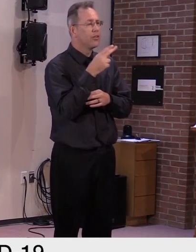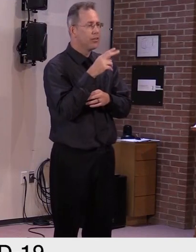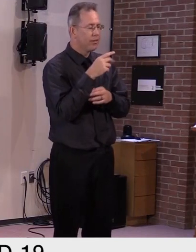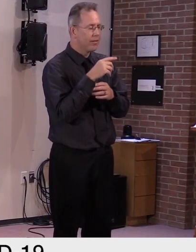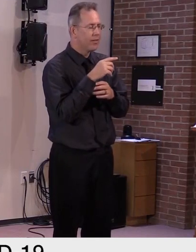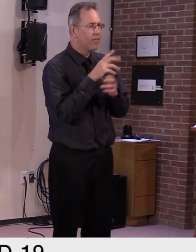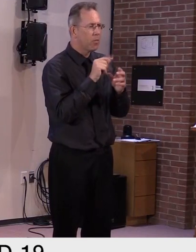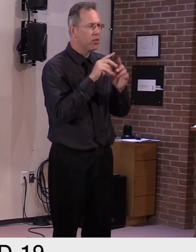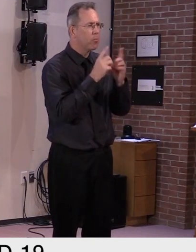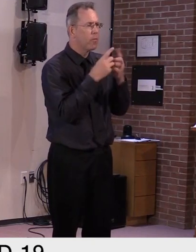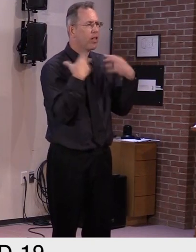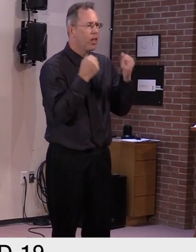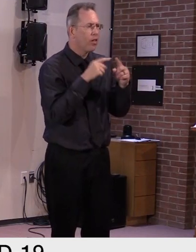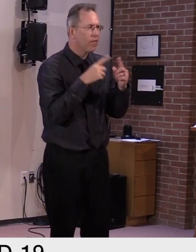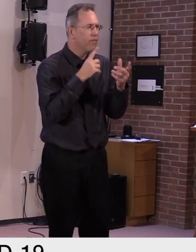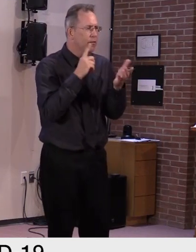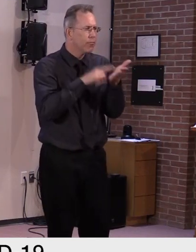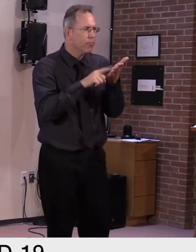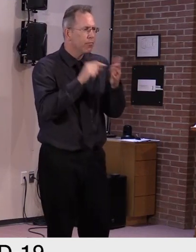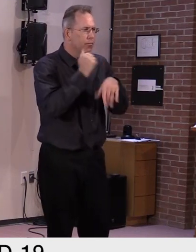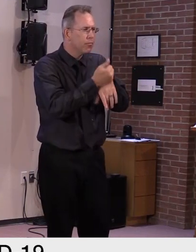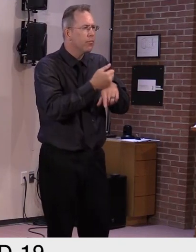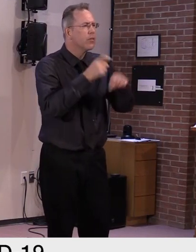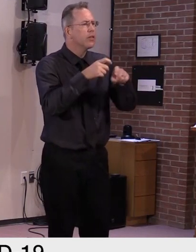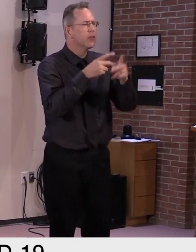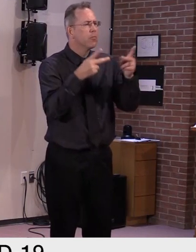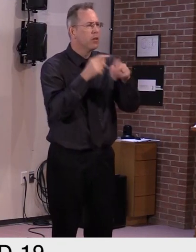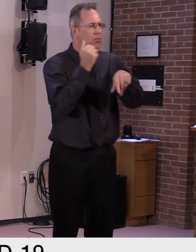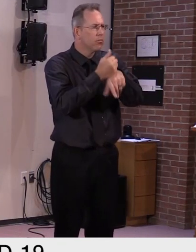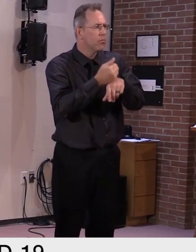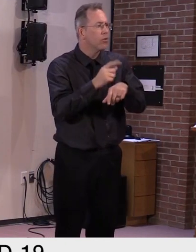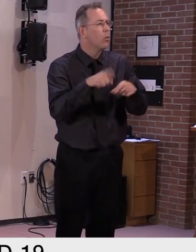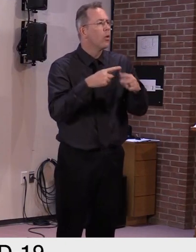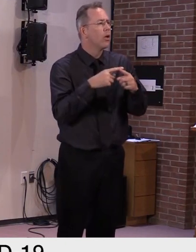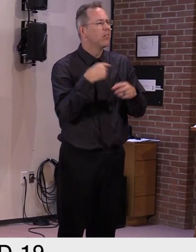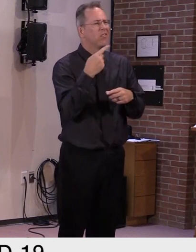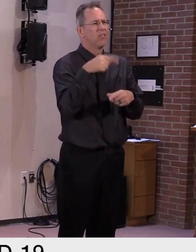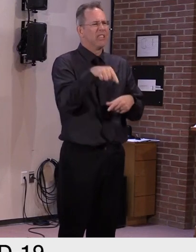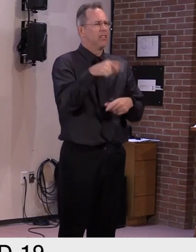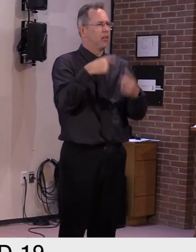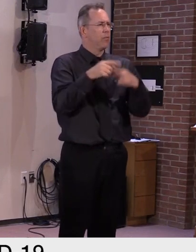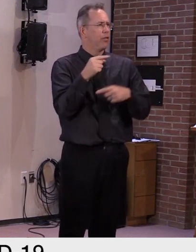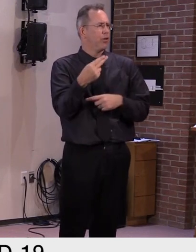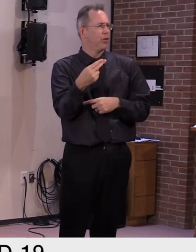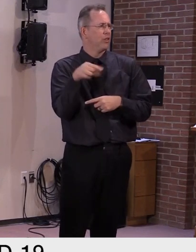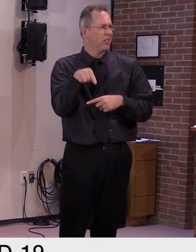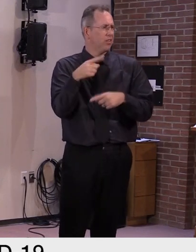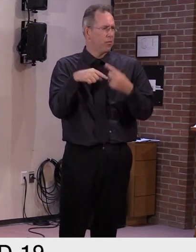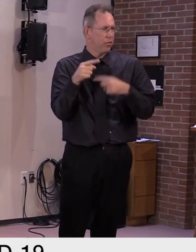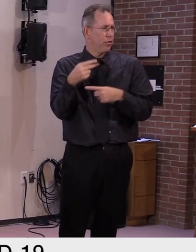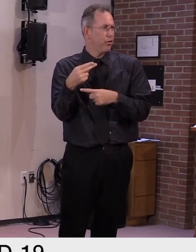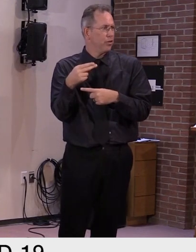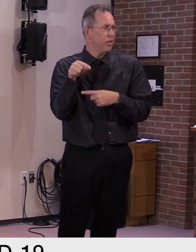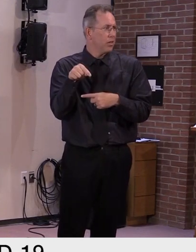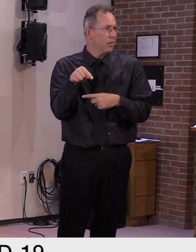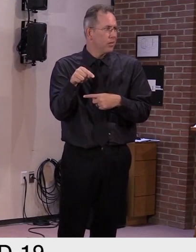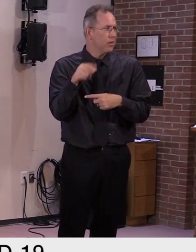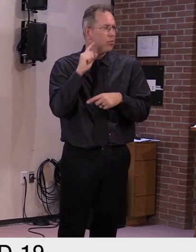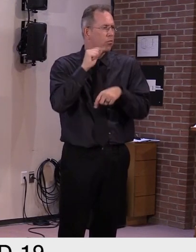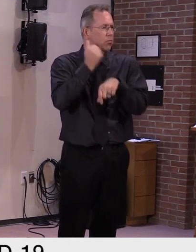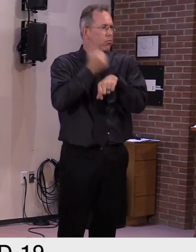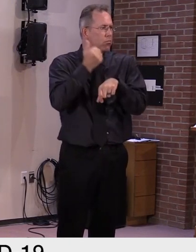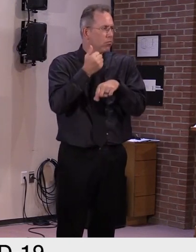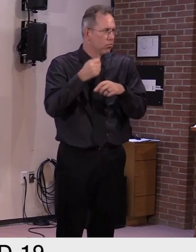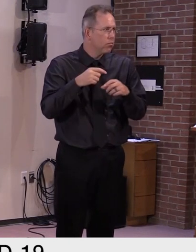to this outbreak, and that will be Thursday, October 22nd at the Berry Auditorium from 9 a.m.